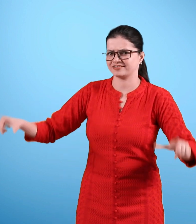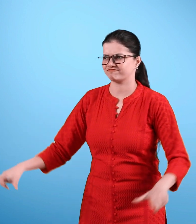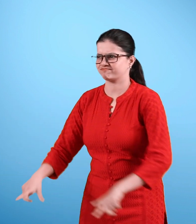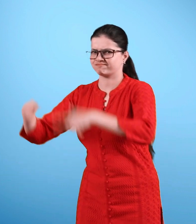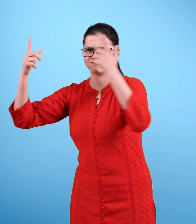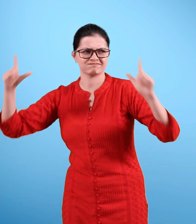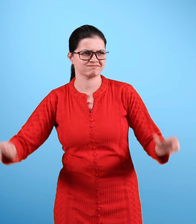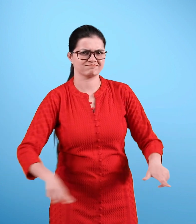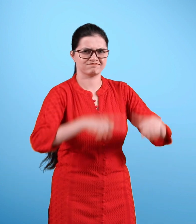trees,